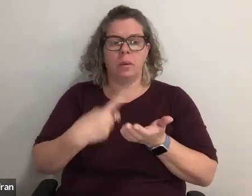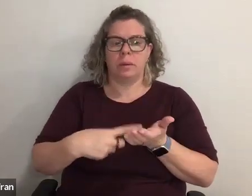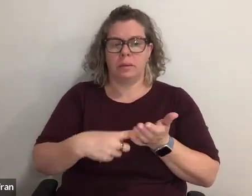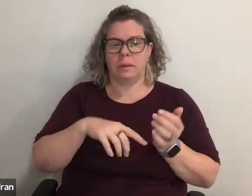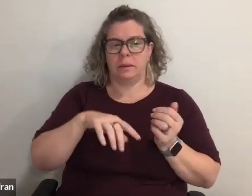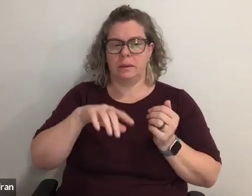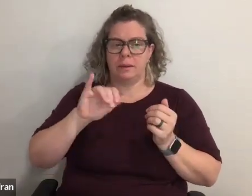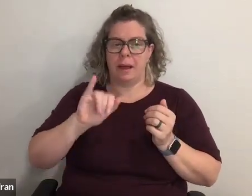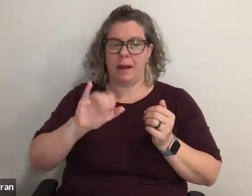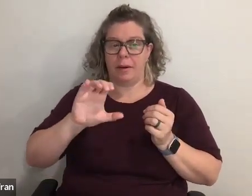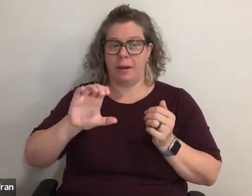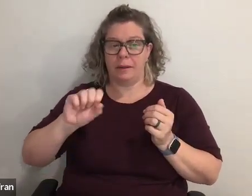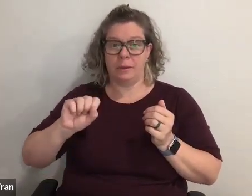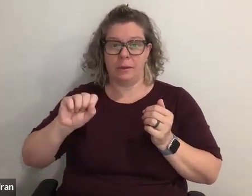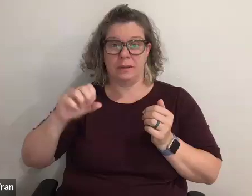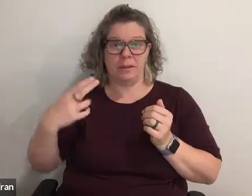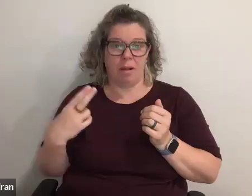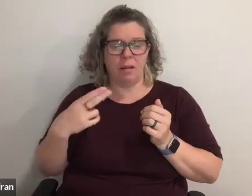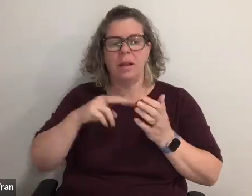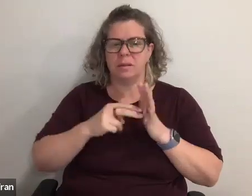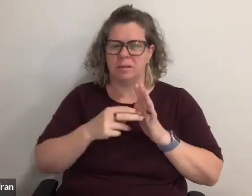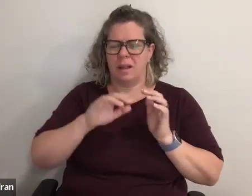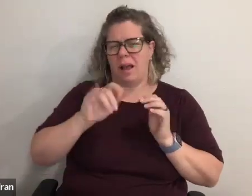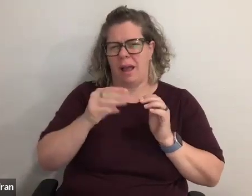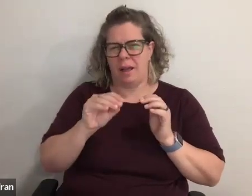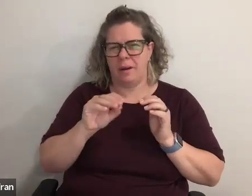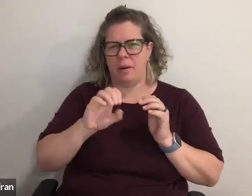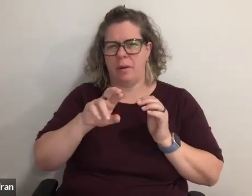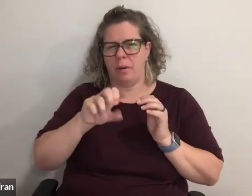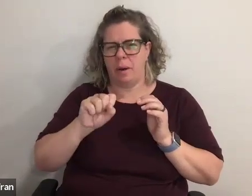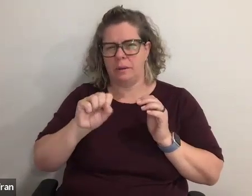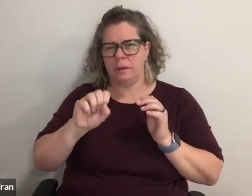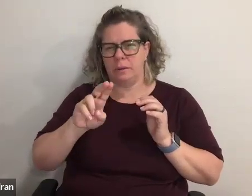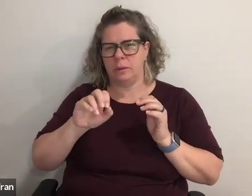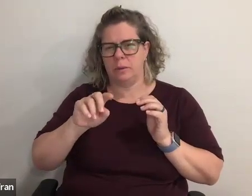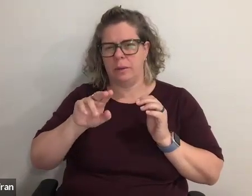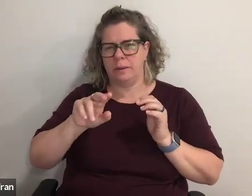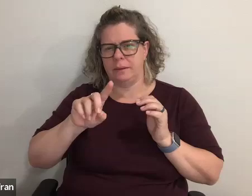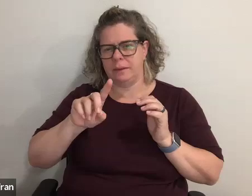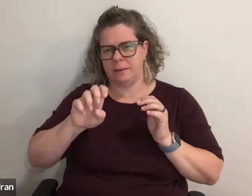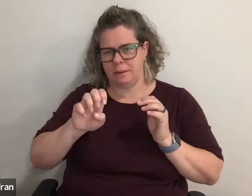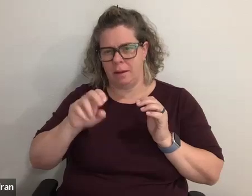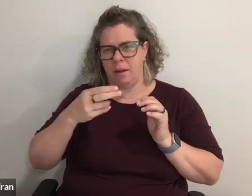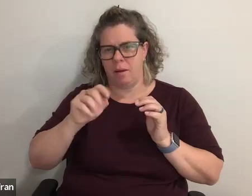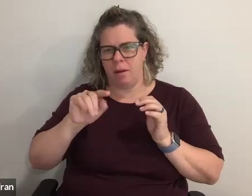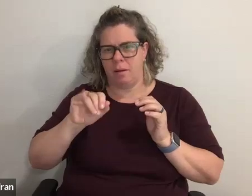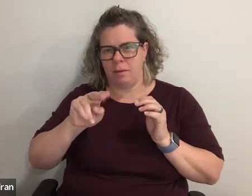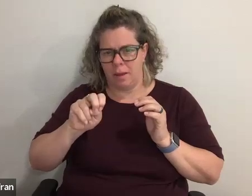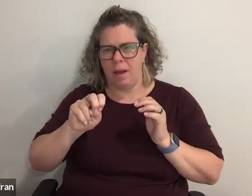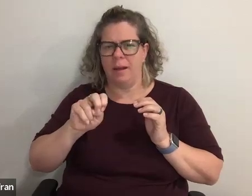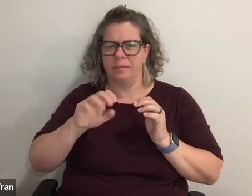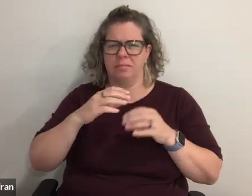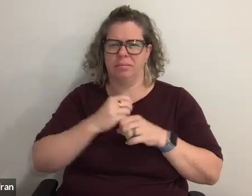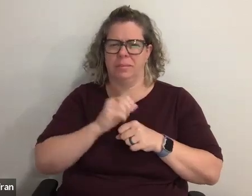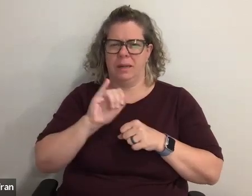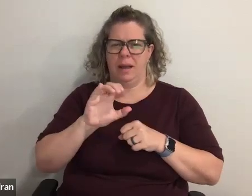what happens when you contact us. So a little history on the Idaho Crisis and Suicide Hotline. We